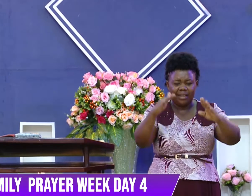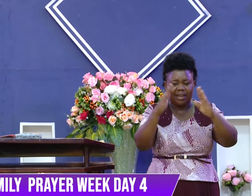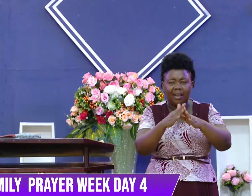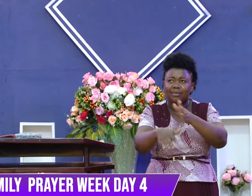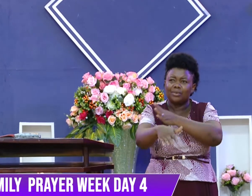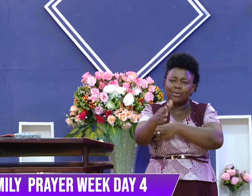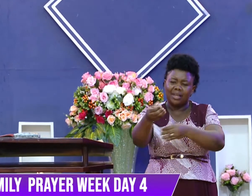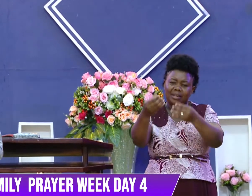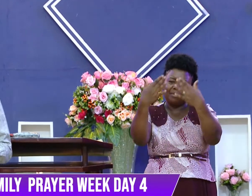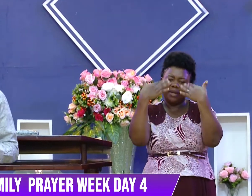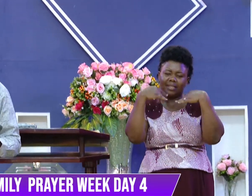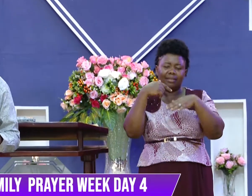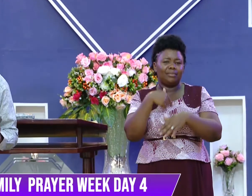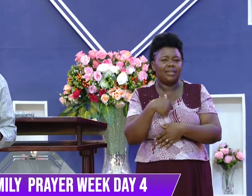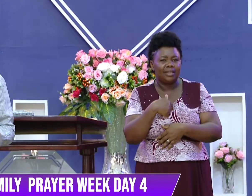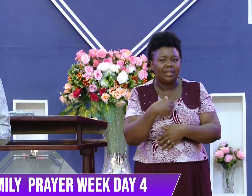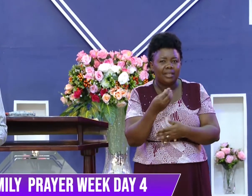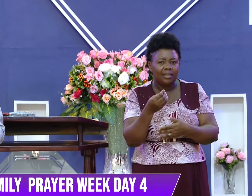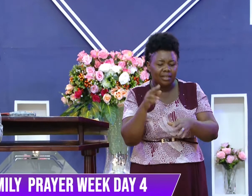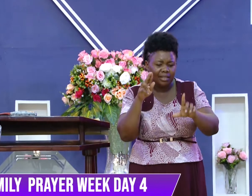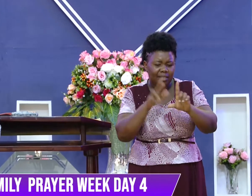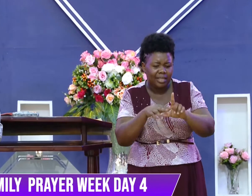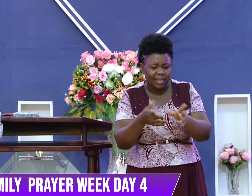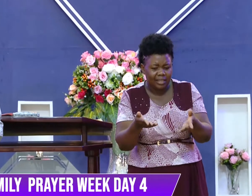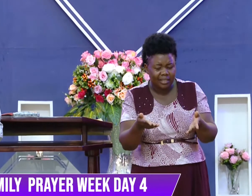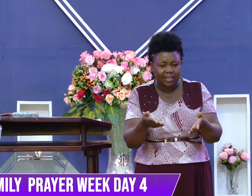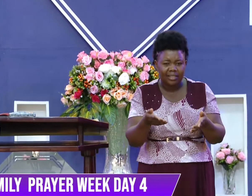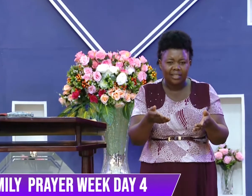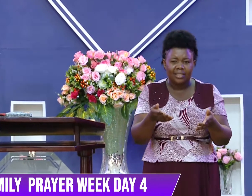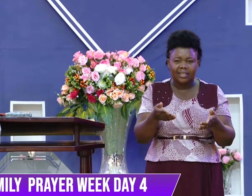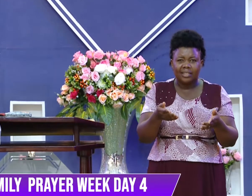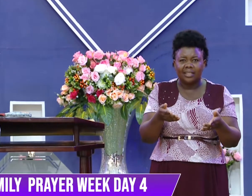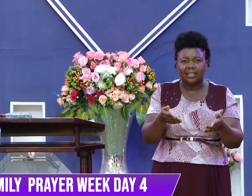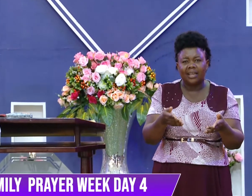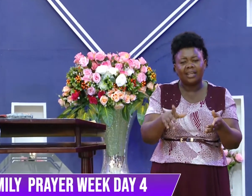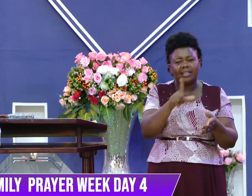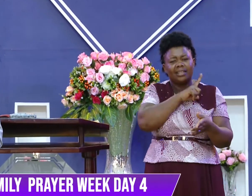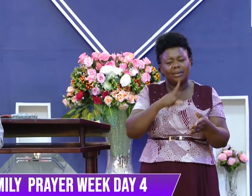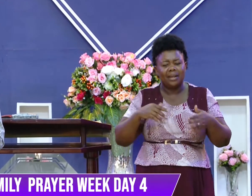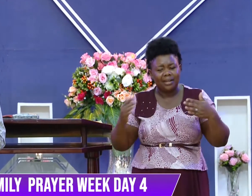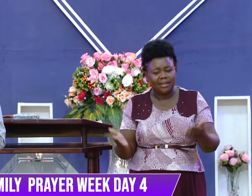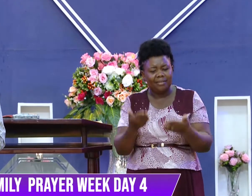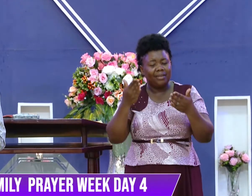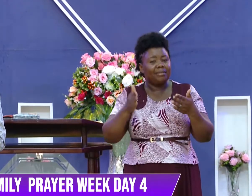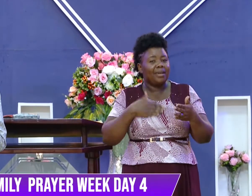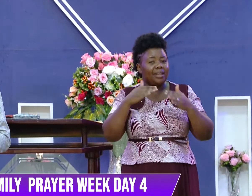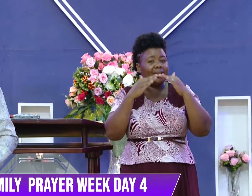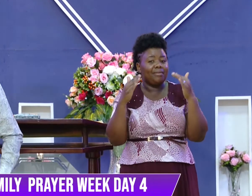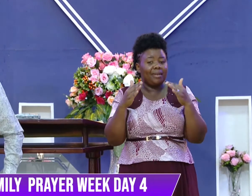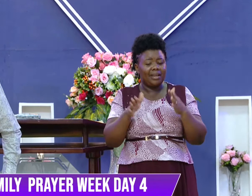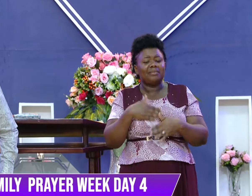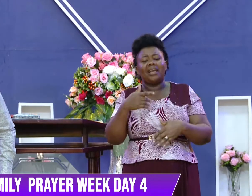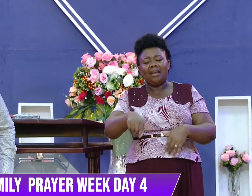bought my things. The Lord had come out for me. I bought my chair. The Lord had lifted my